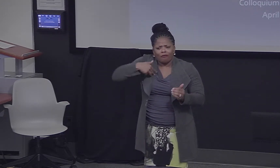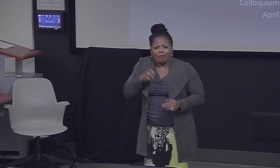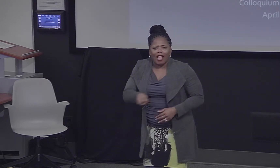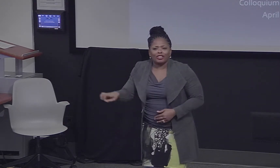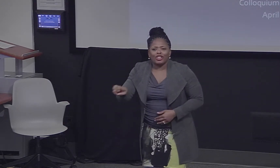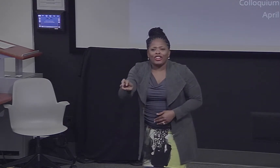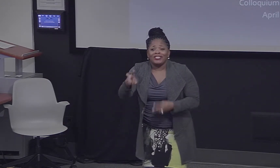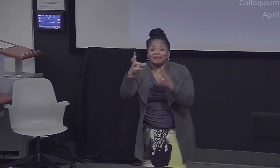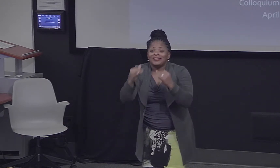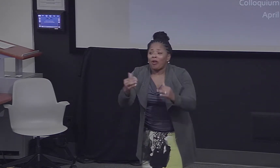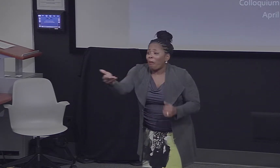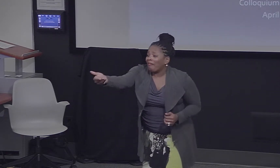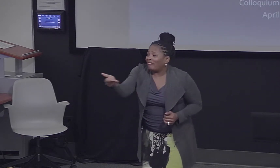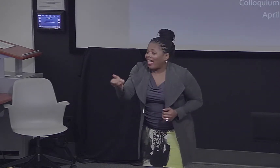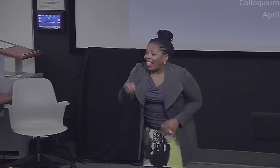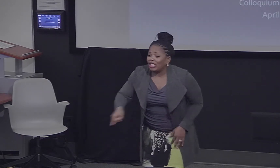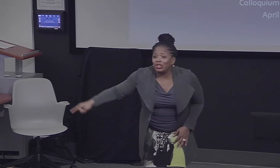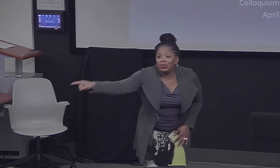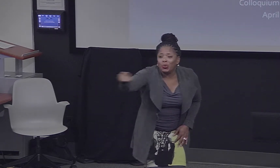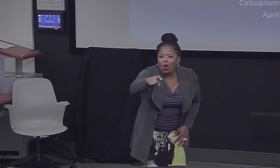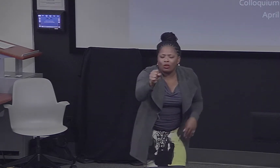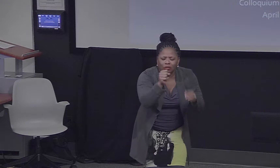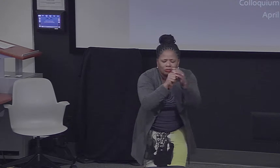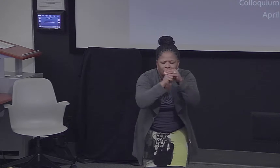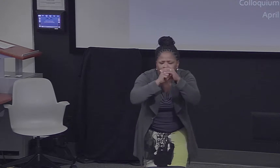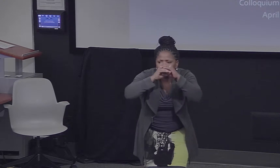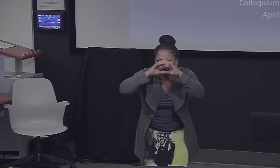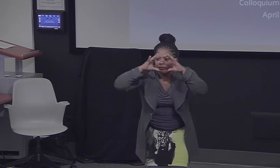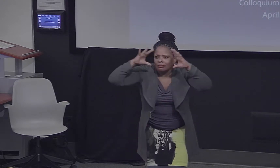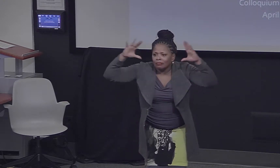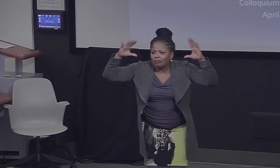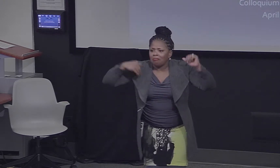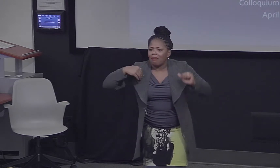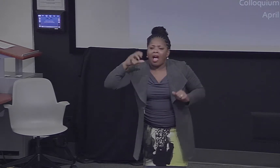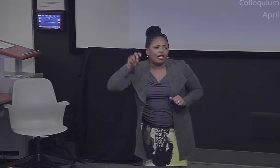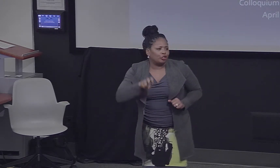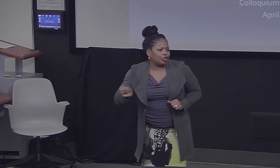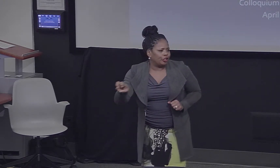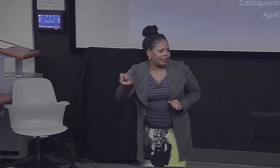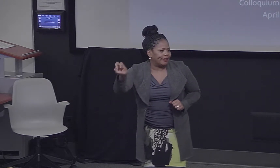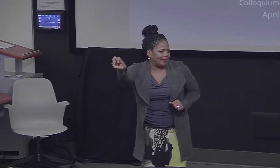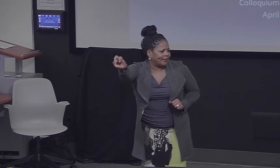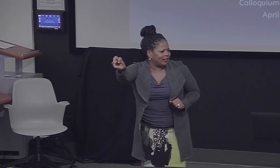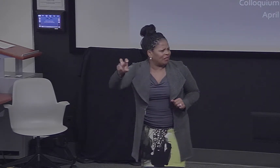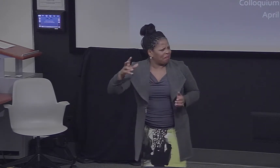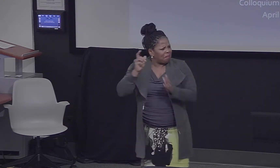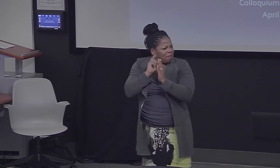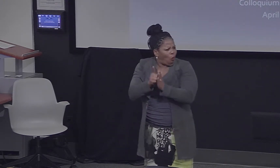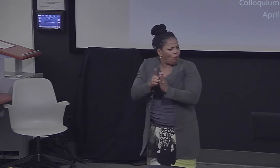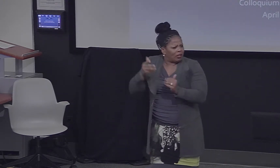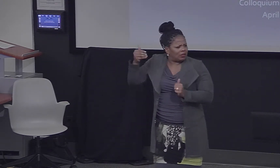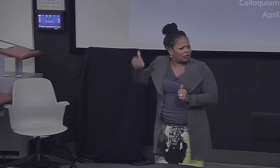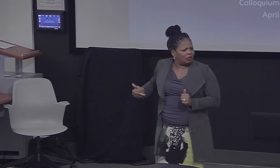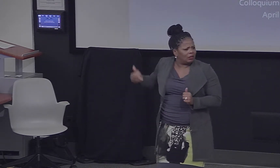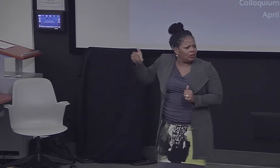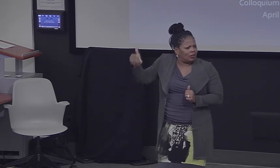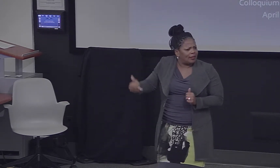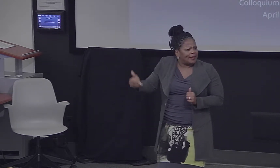think about why. And that was continuous along my journey as an interpreter. And so I want to invite you into that journey